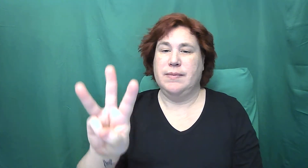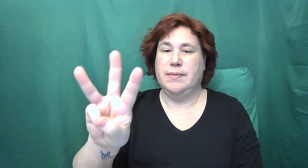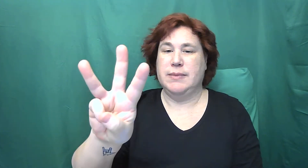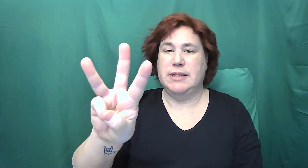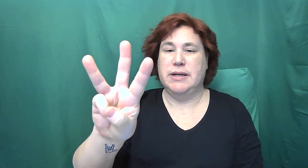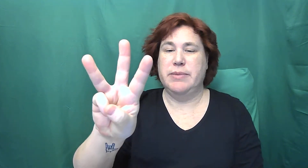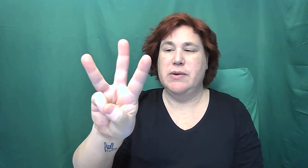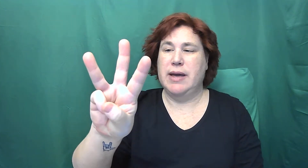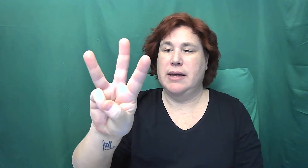it's a